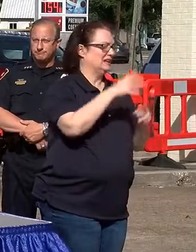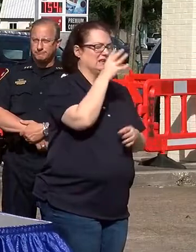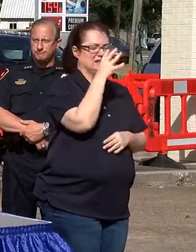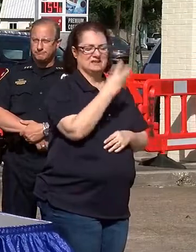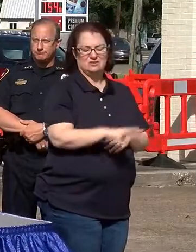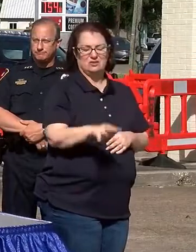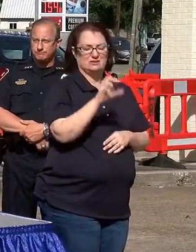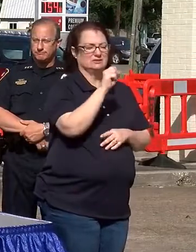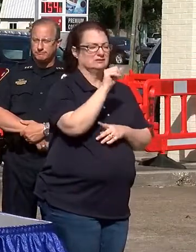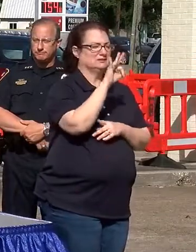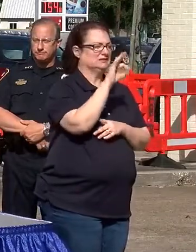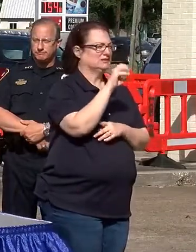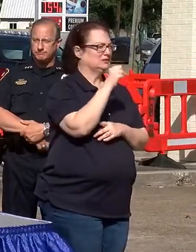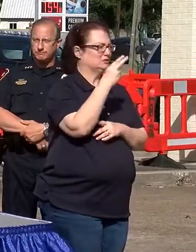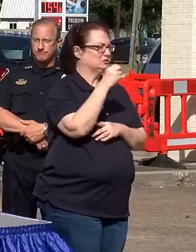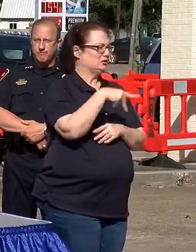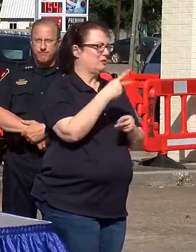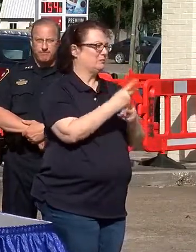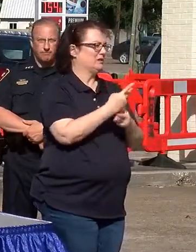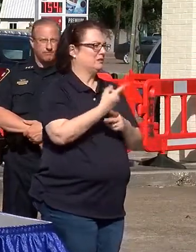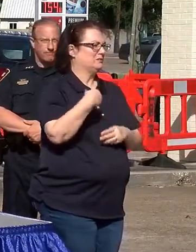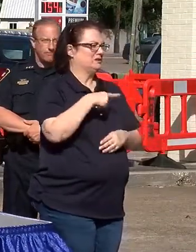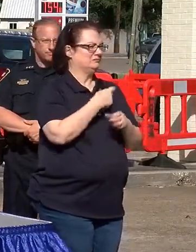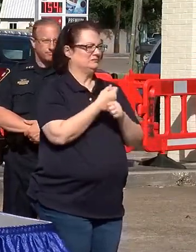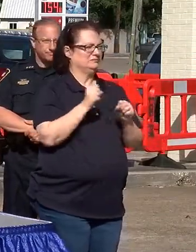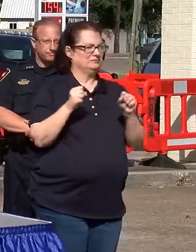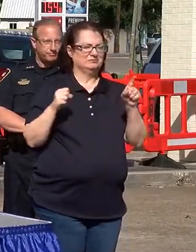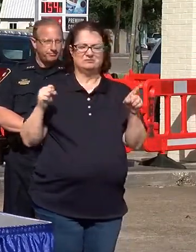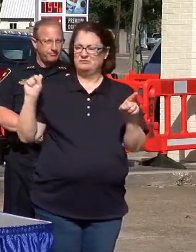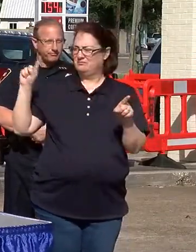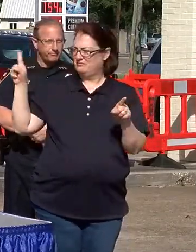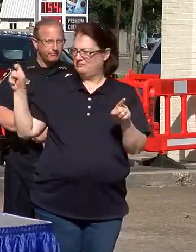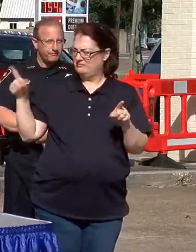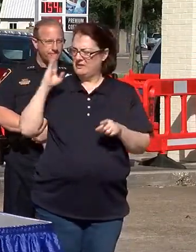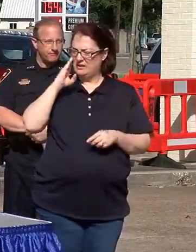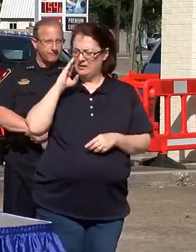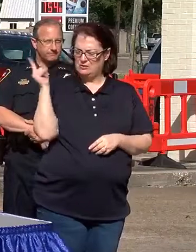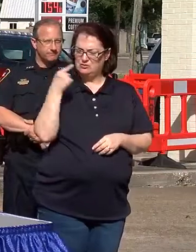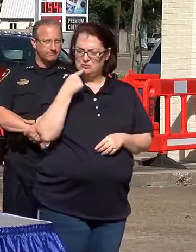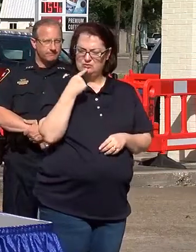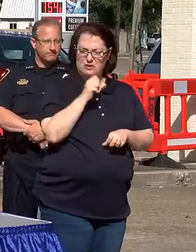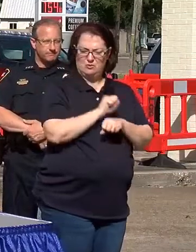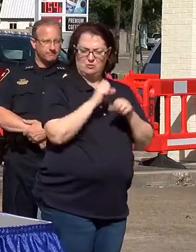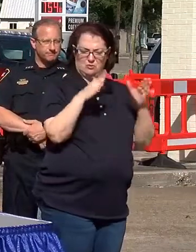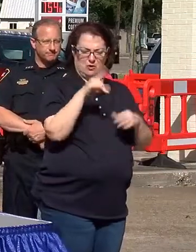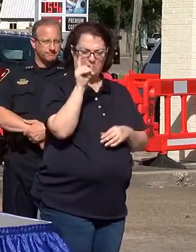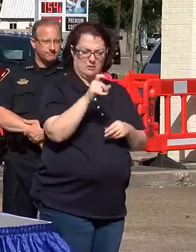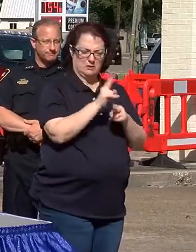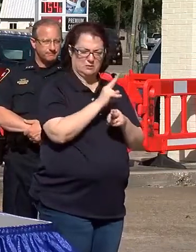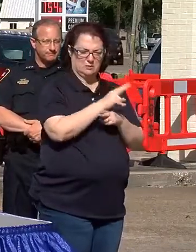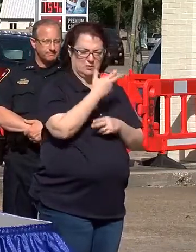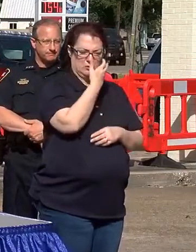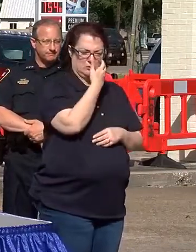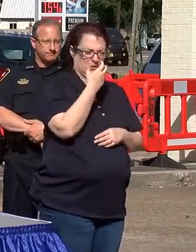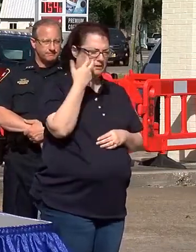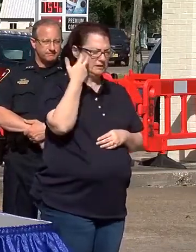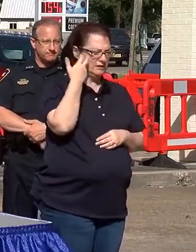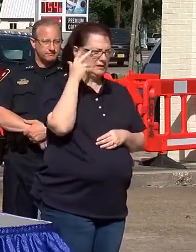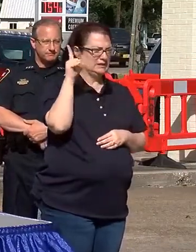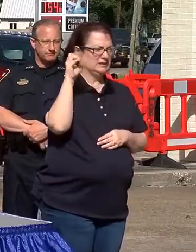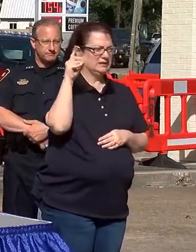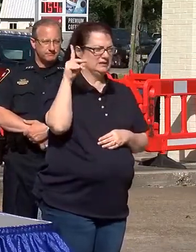to work and keeps us safe. Any other questions? I know you're saying that employees must wear masks. You said Alita is going to be